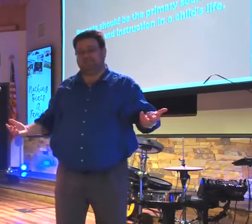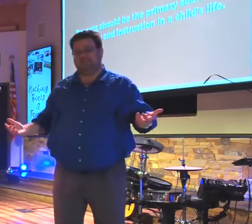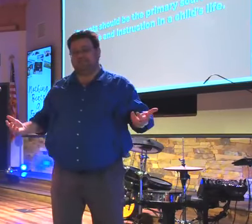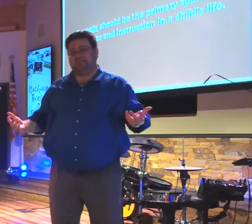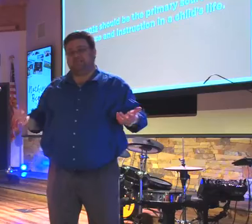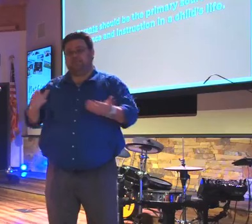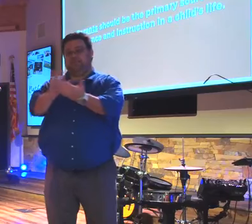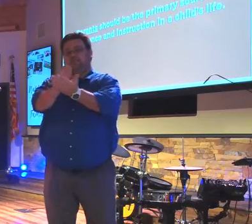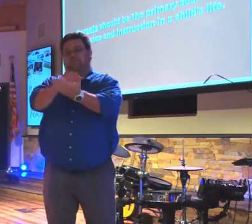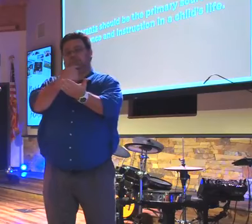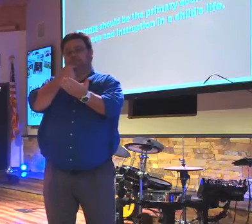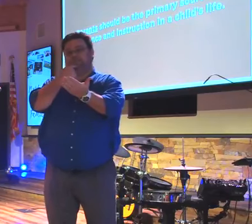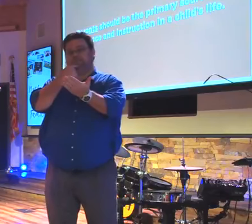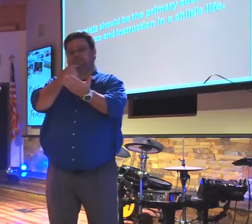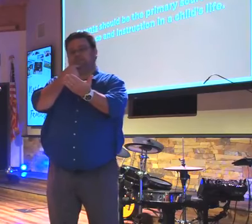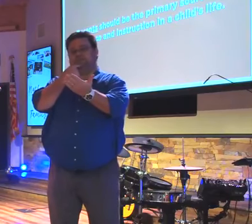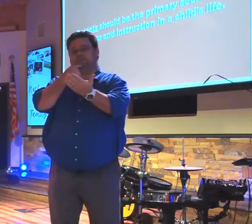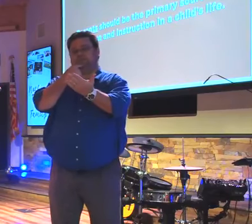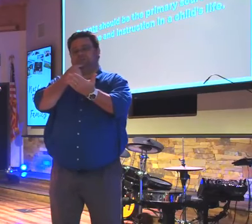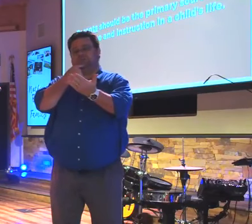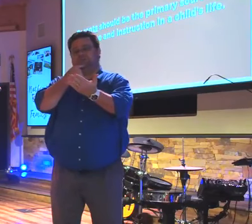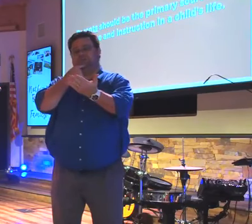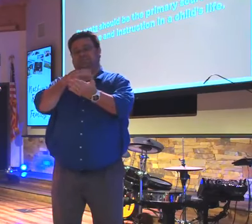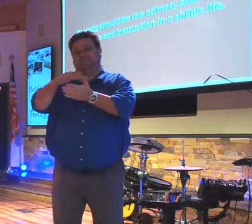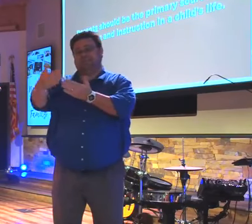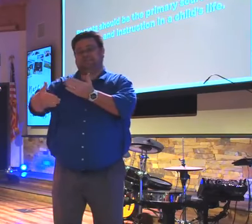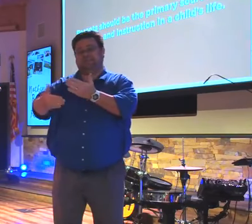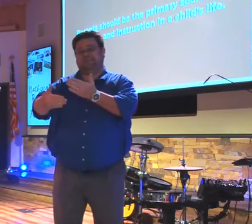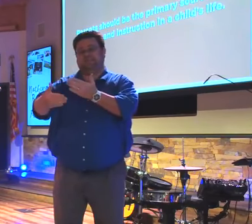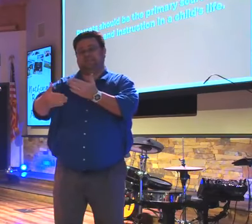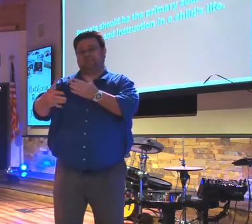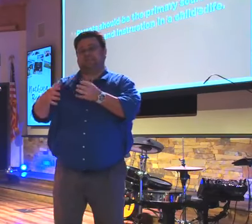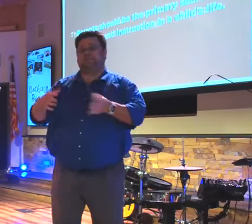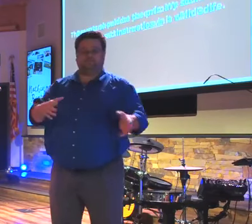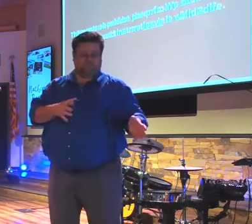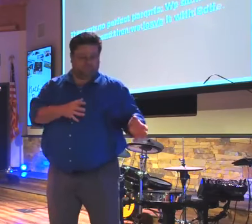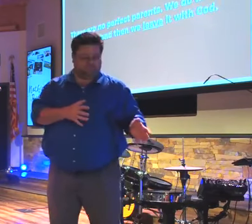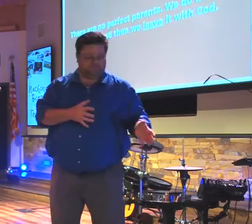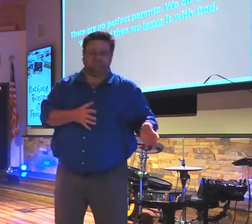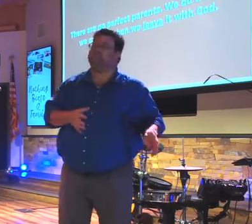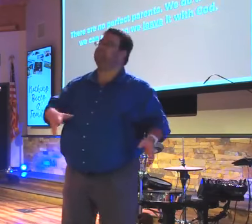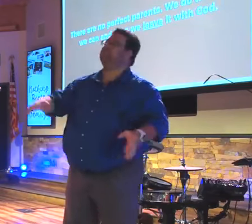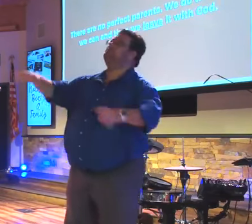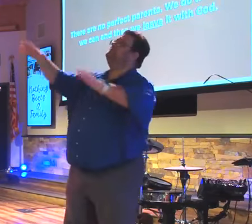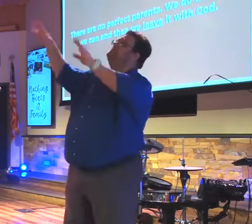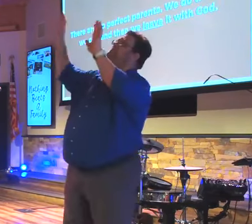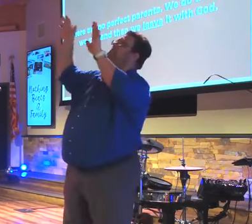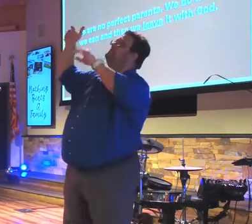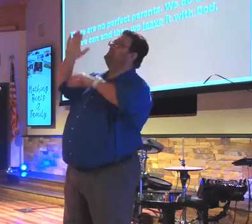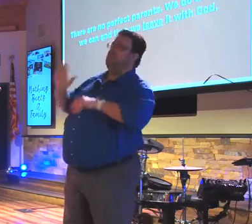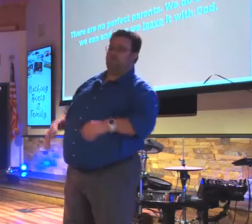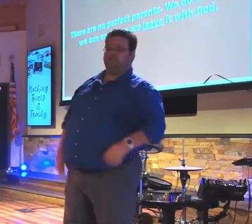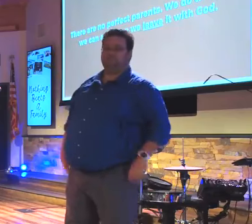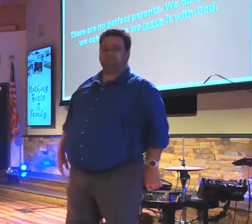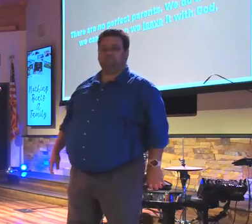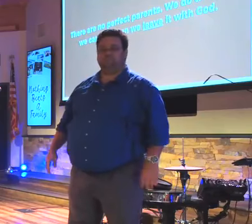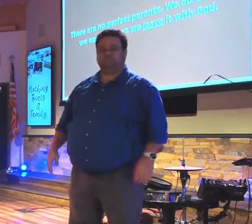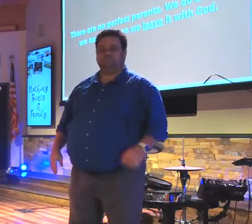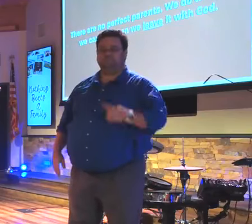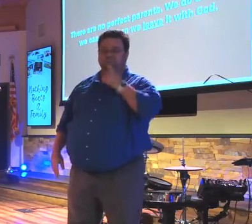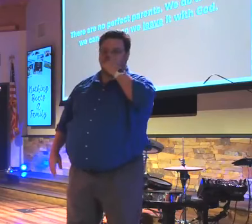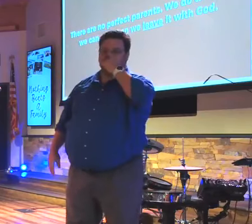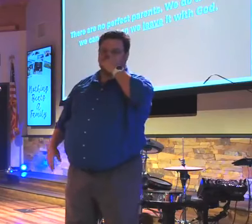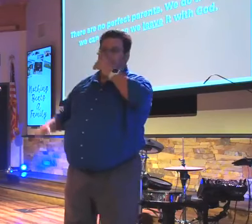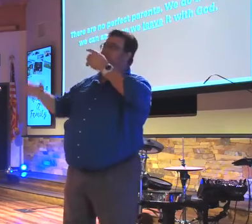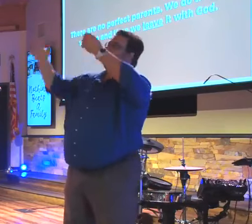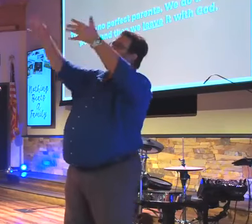in your handout it says, ultimately, you have to leave it with God. Amen, church? You got to